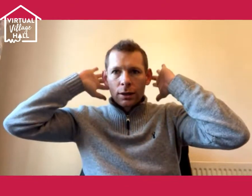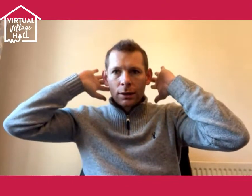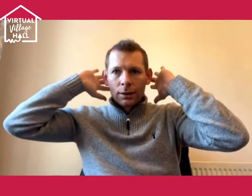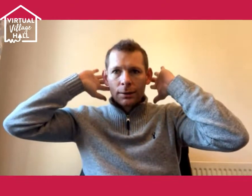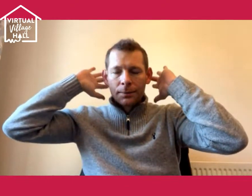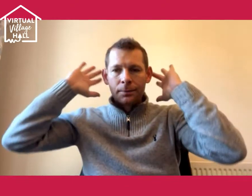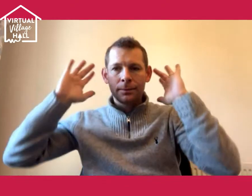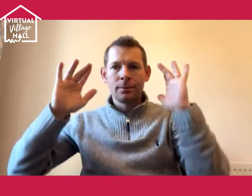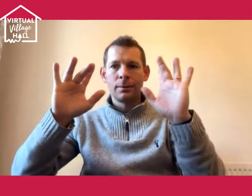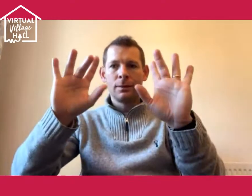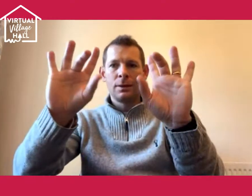blonde.